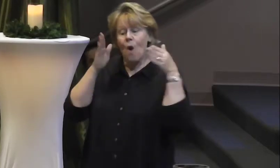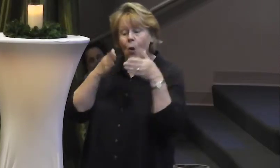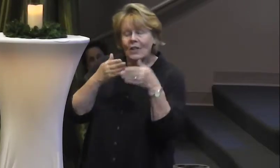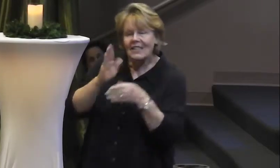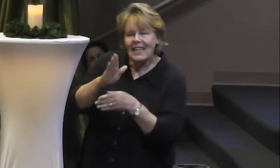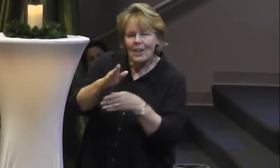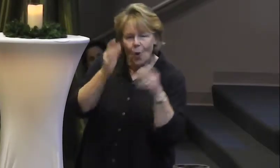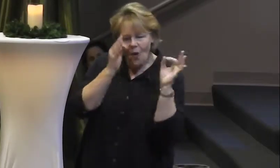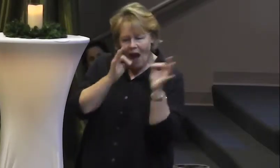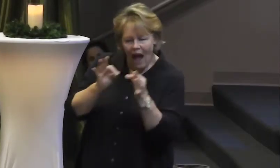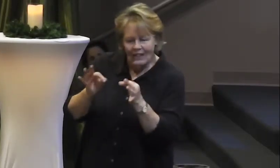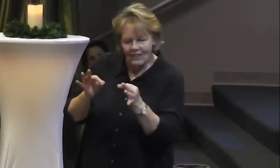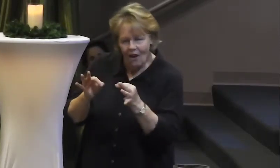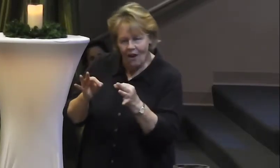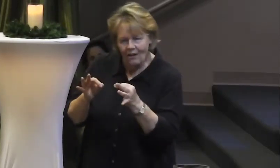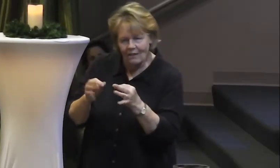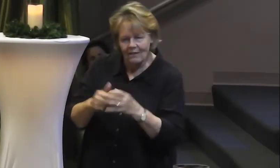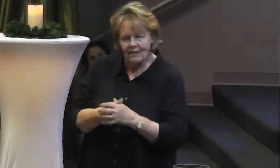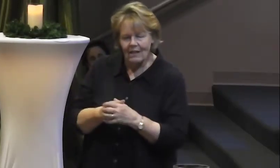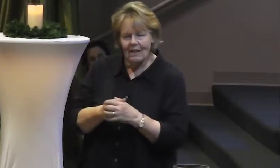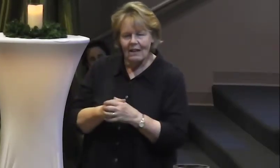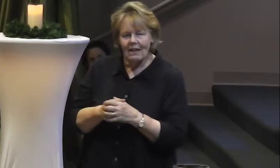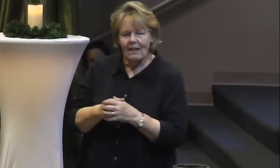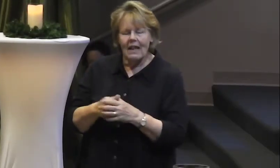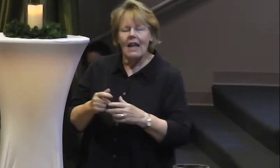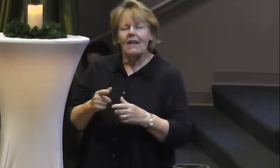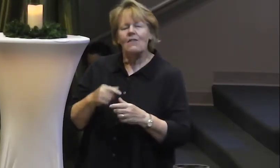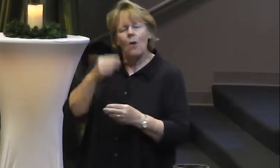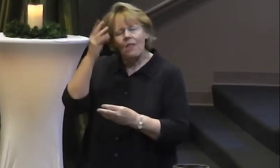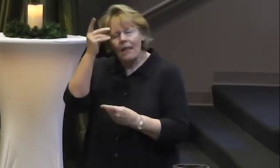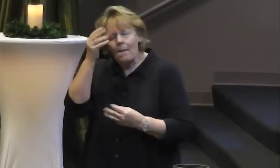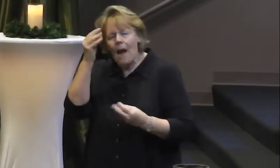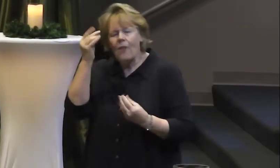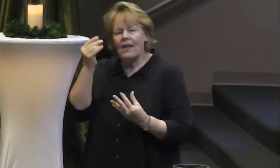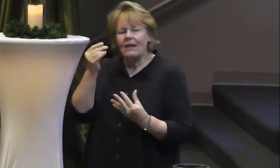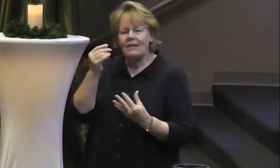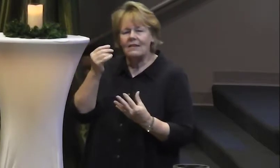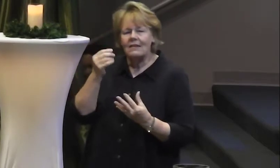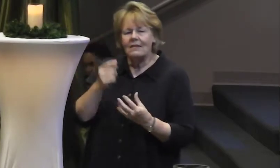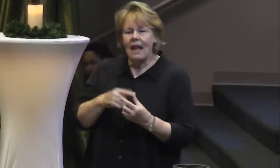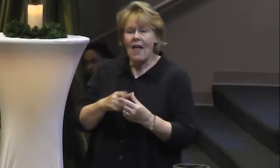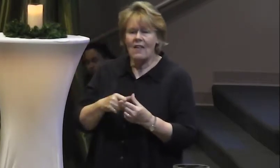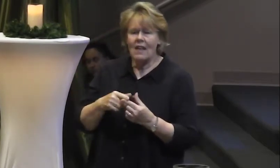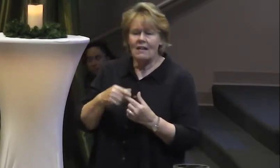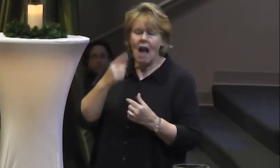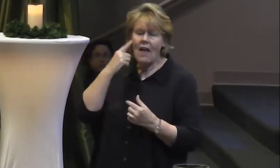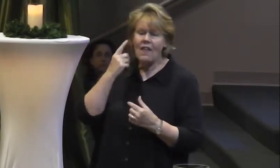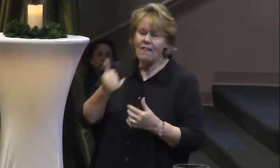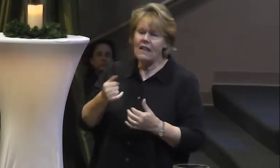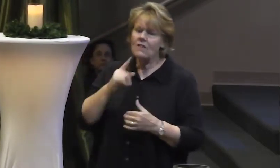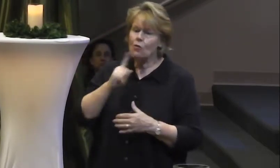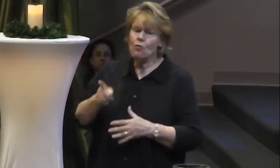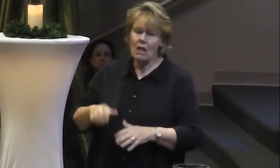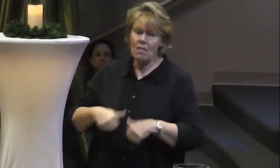moment of silence to think about it, but then taking these, I think these are the realities. That wherever you